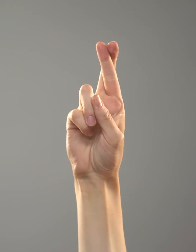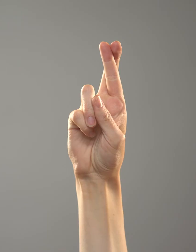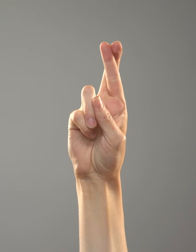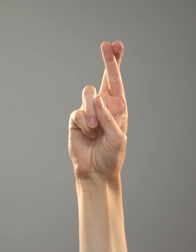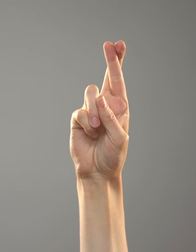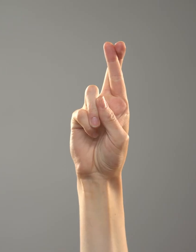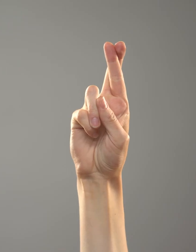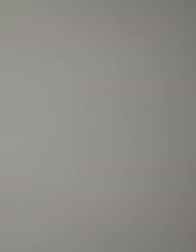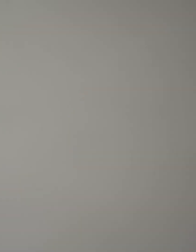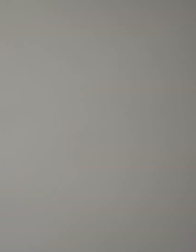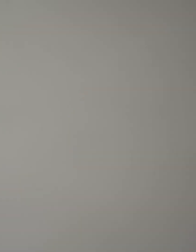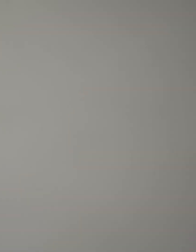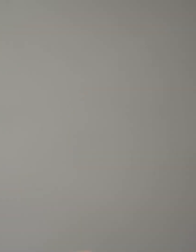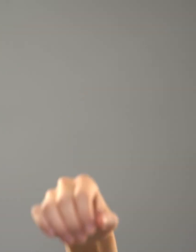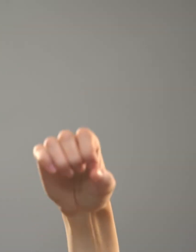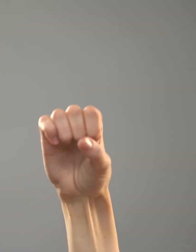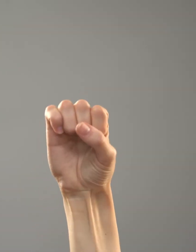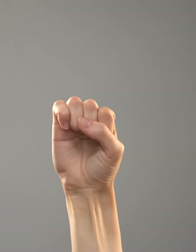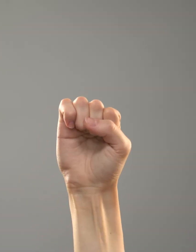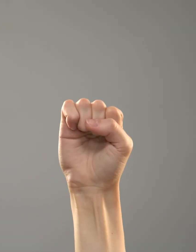R